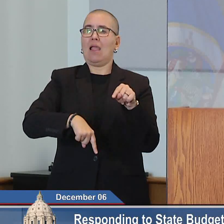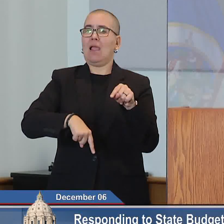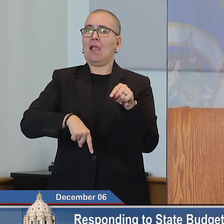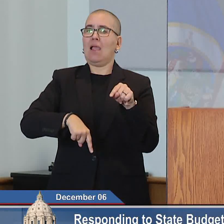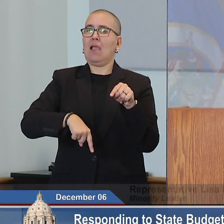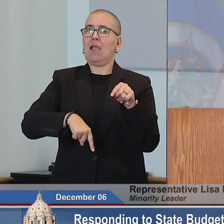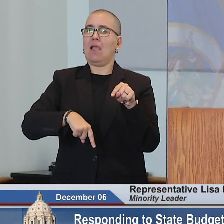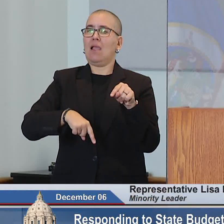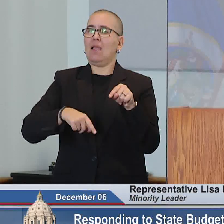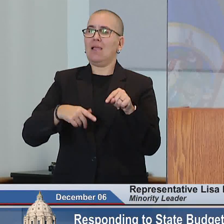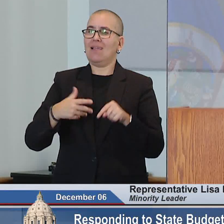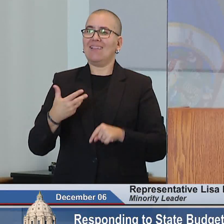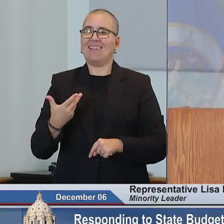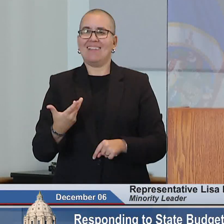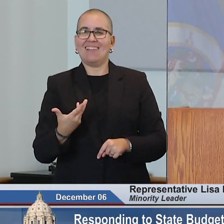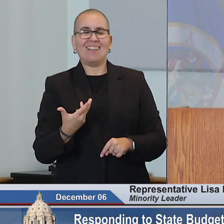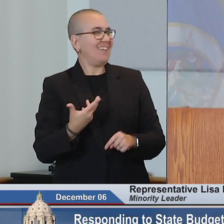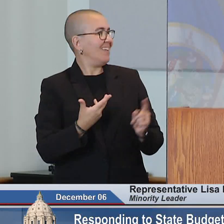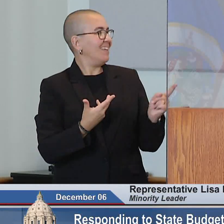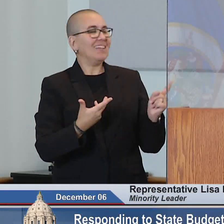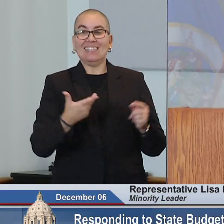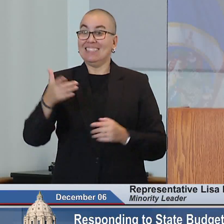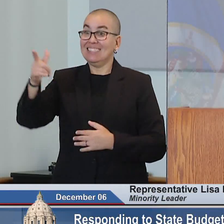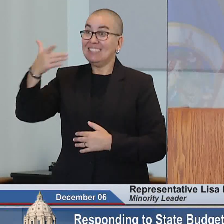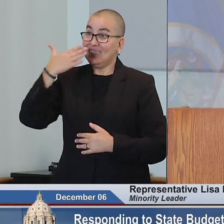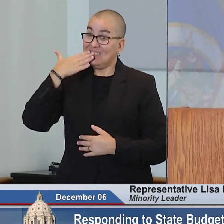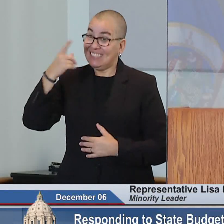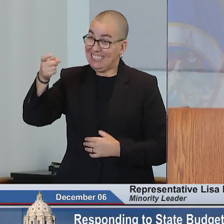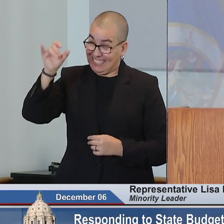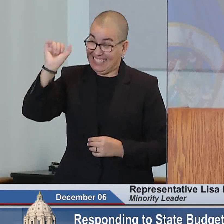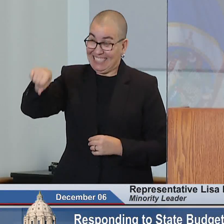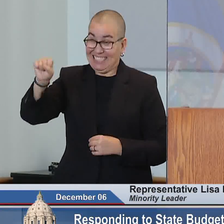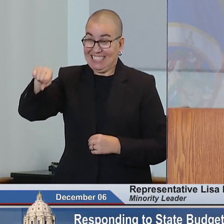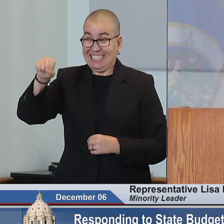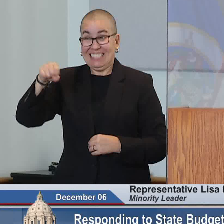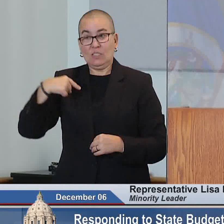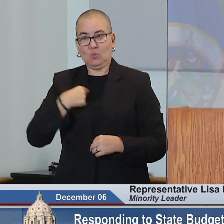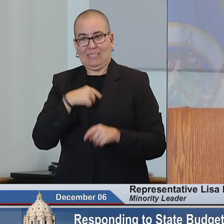of those discussions as we're working through into the session, both at the caucus level and then in committee.